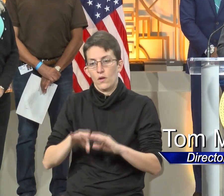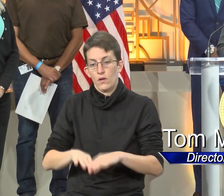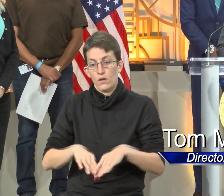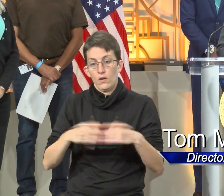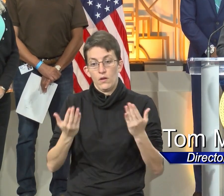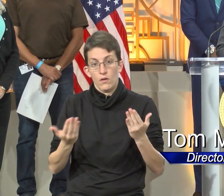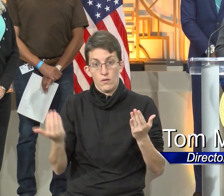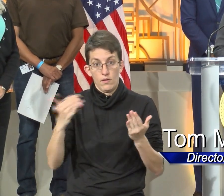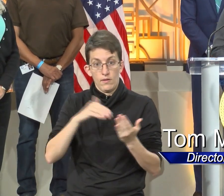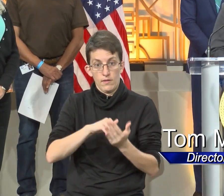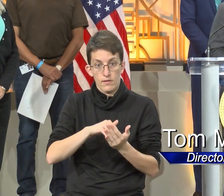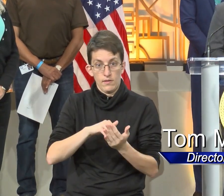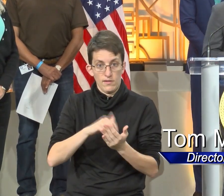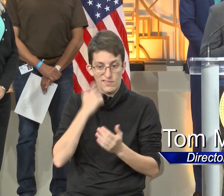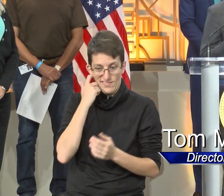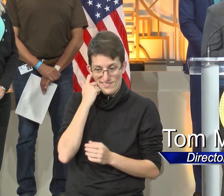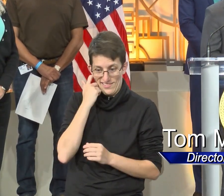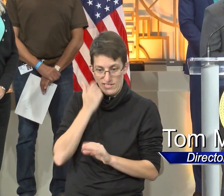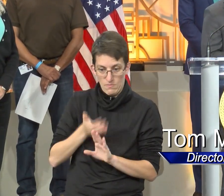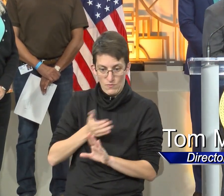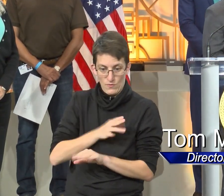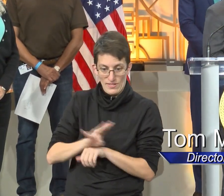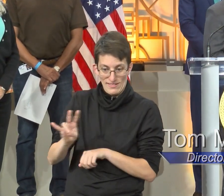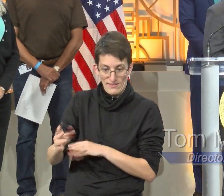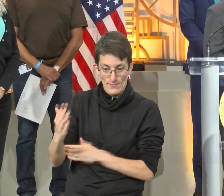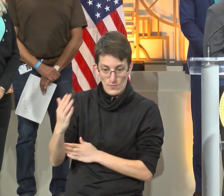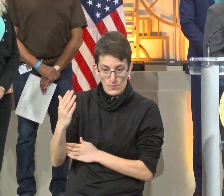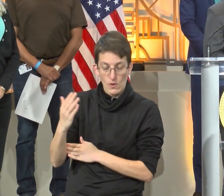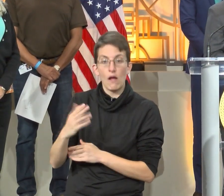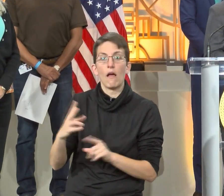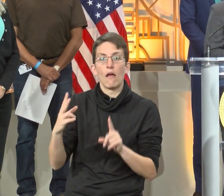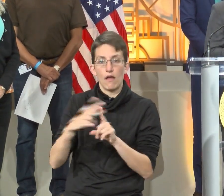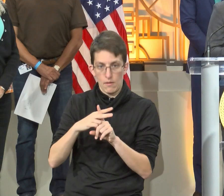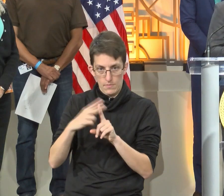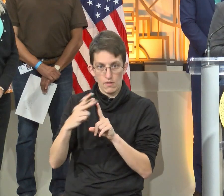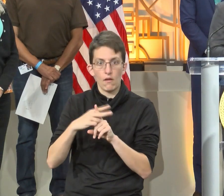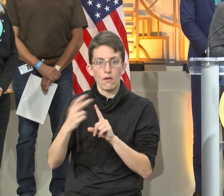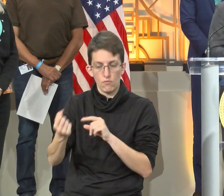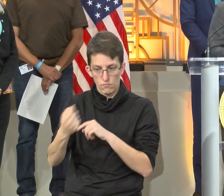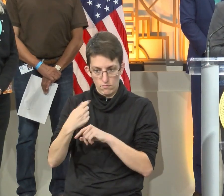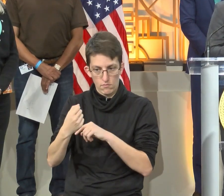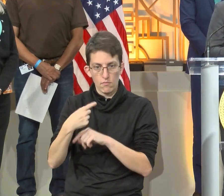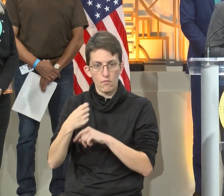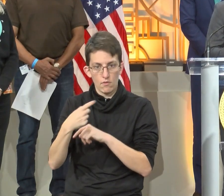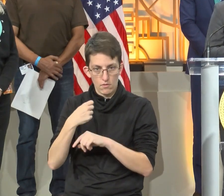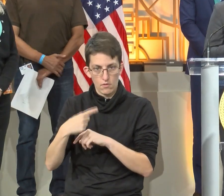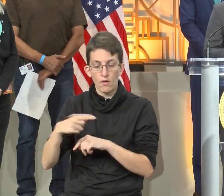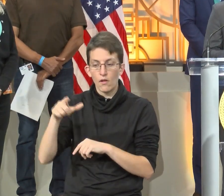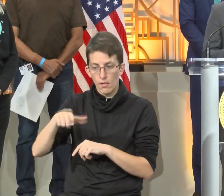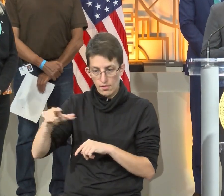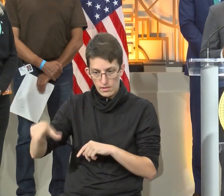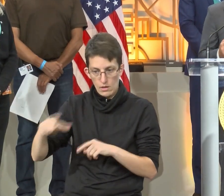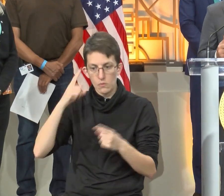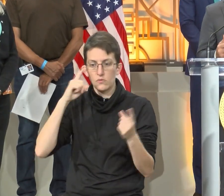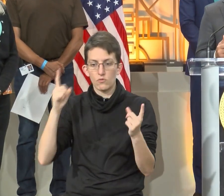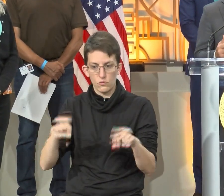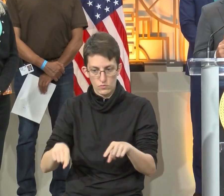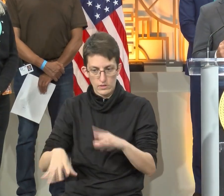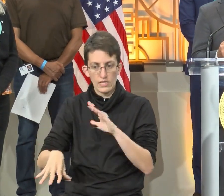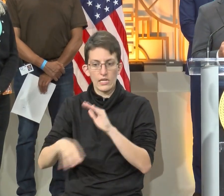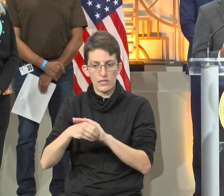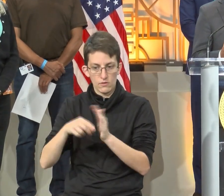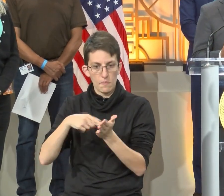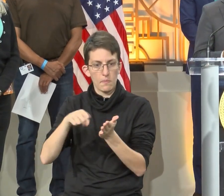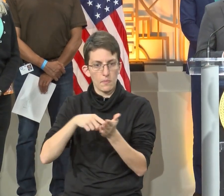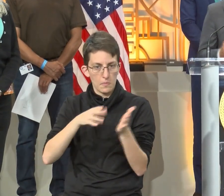them just before 7 a.m., and those applications have been coming back. Those landlords agreeing to the additional payment plan